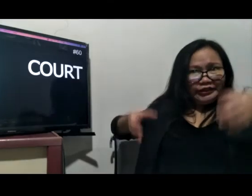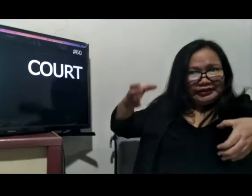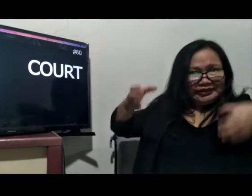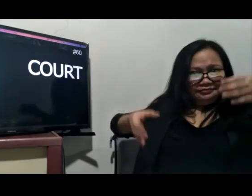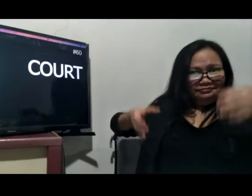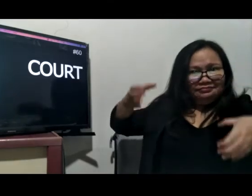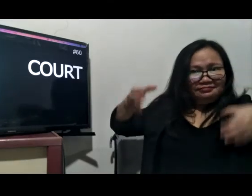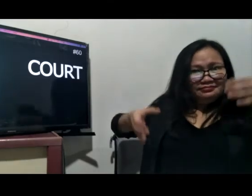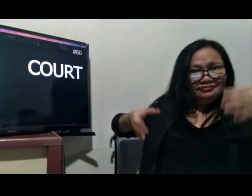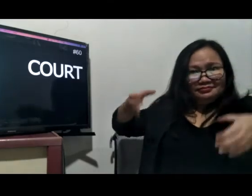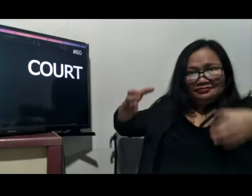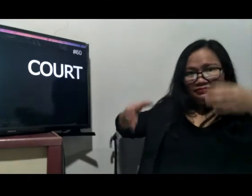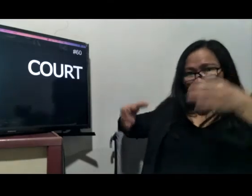Court,